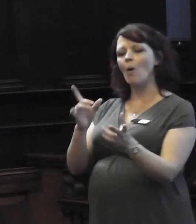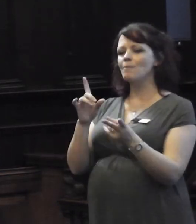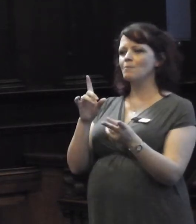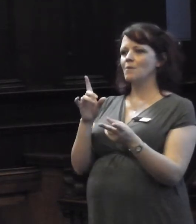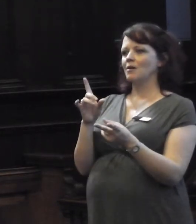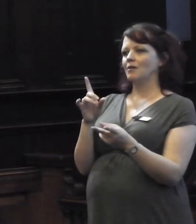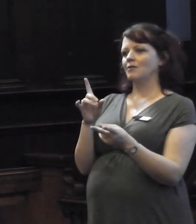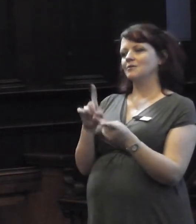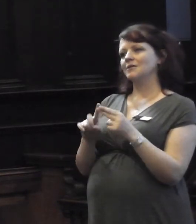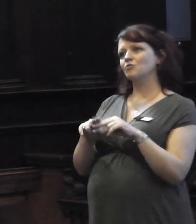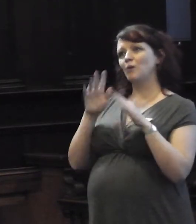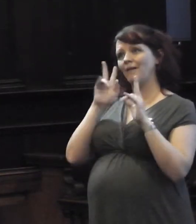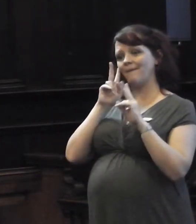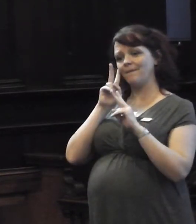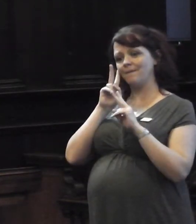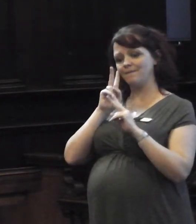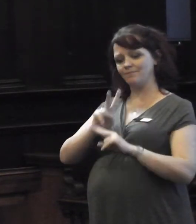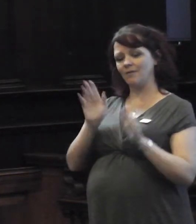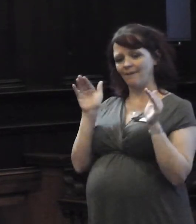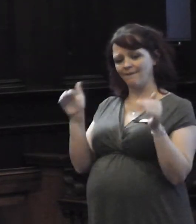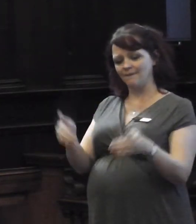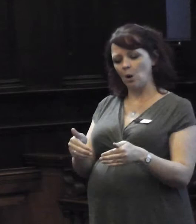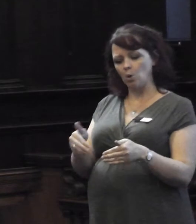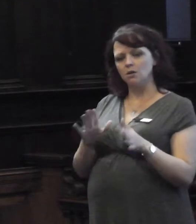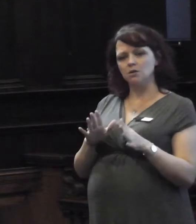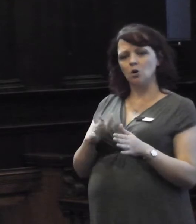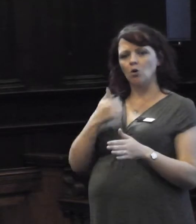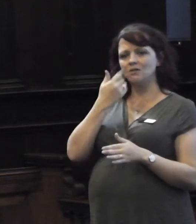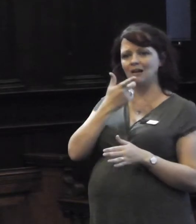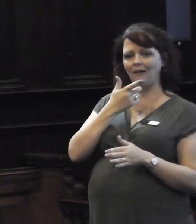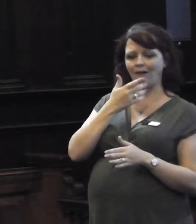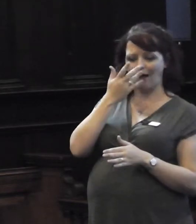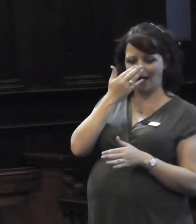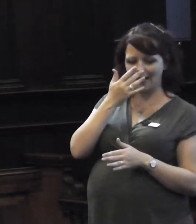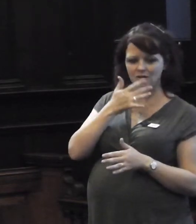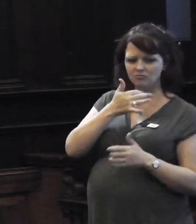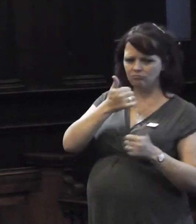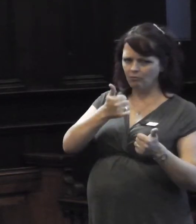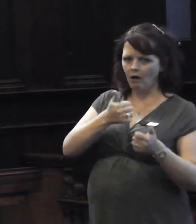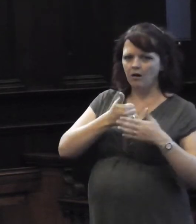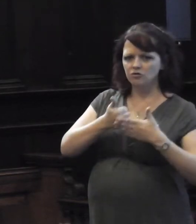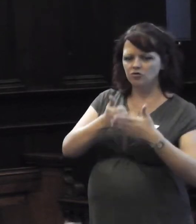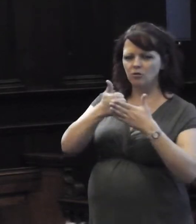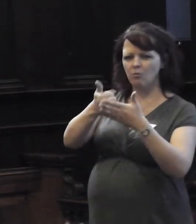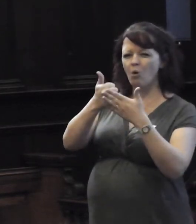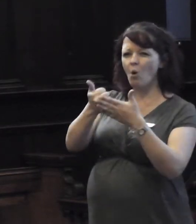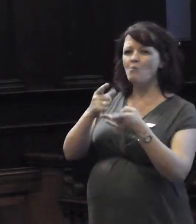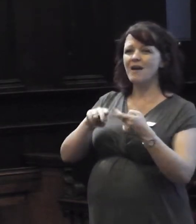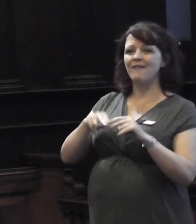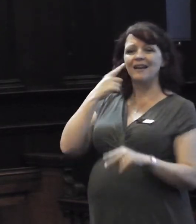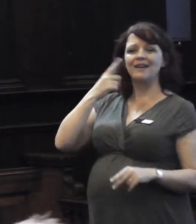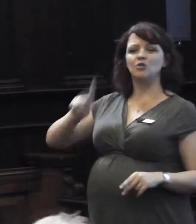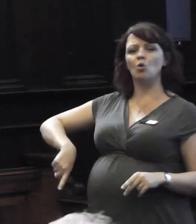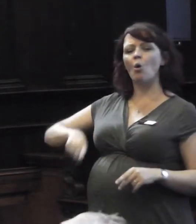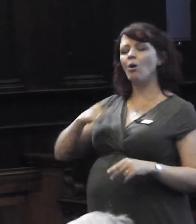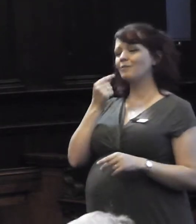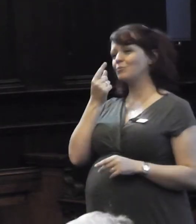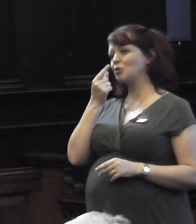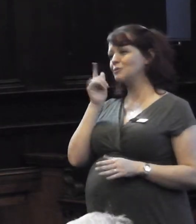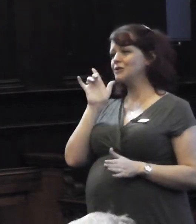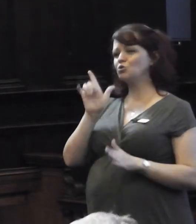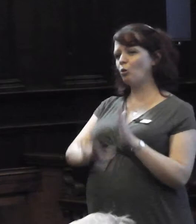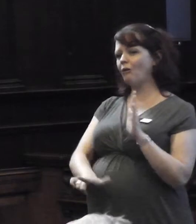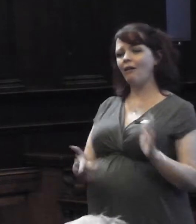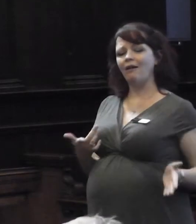early age, then it may be too late in a potential victim or potential offender's